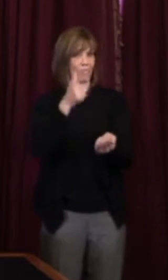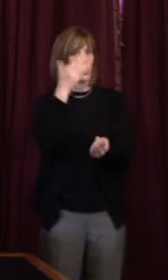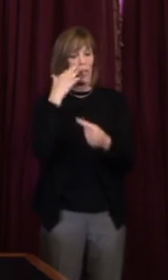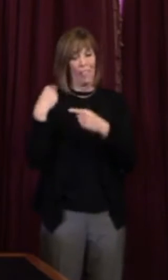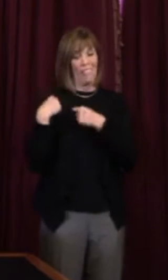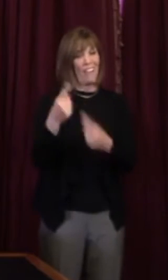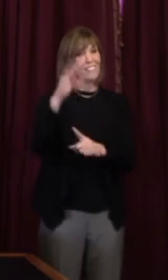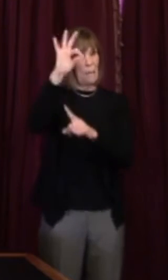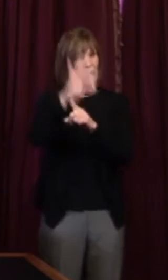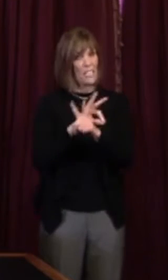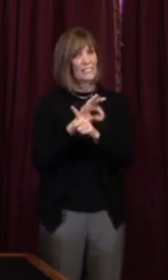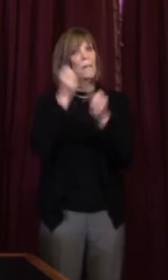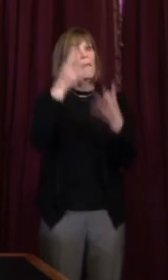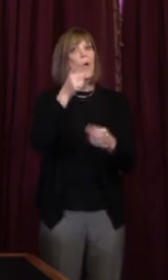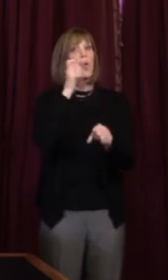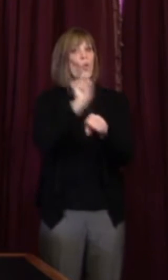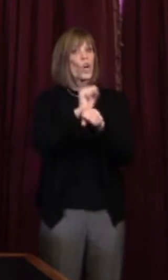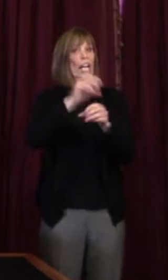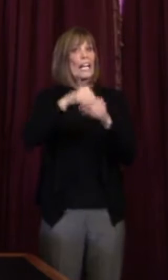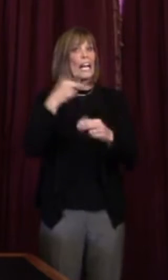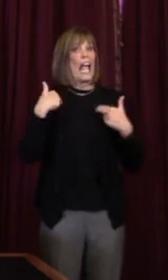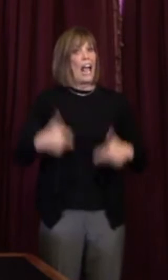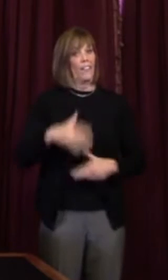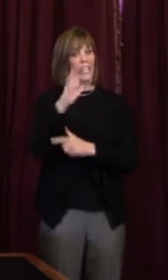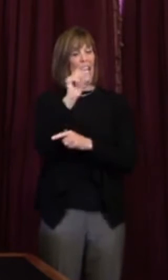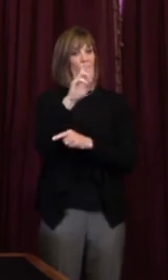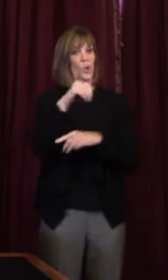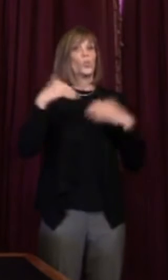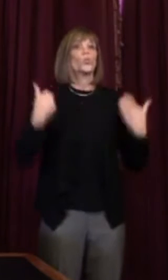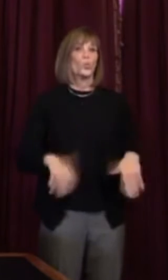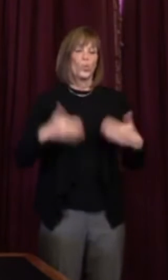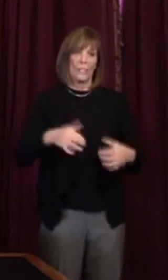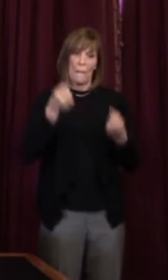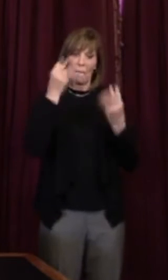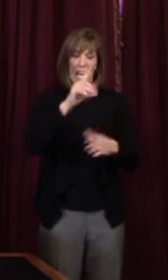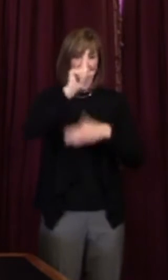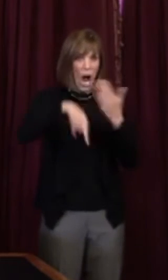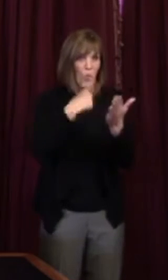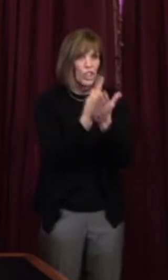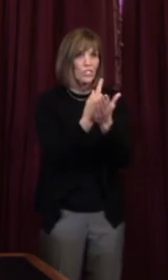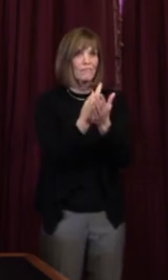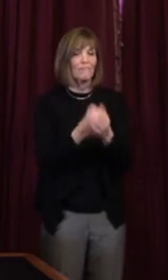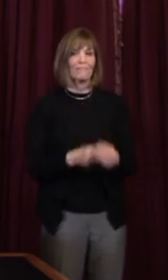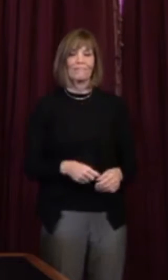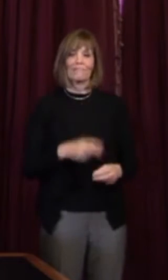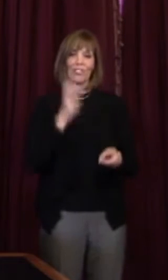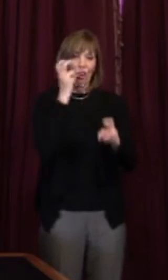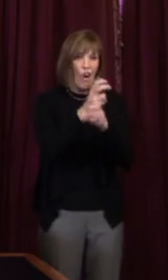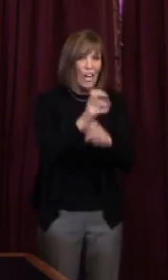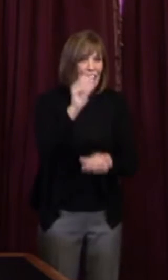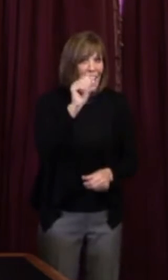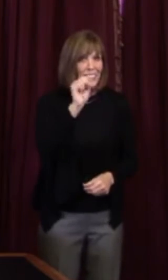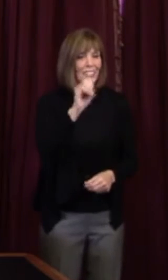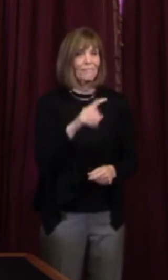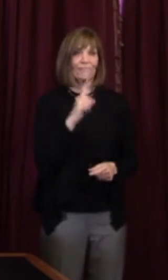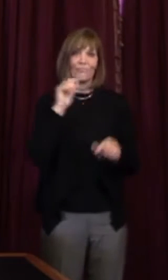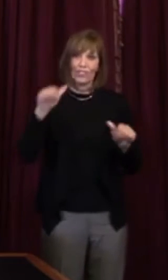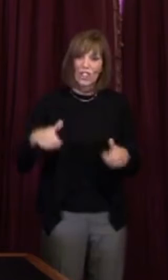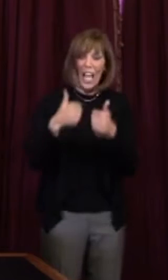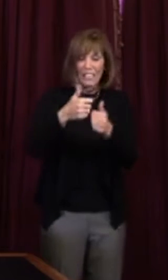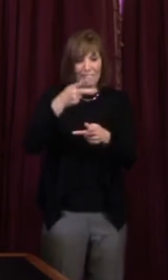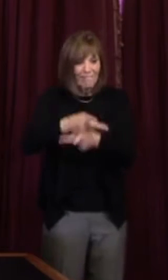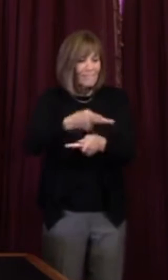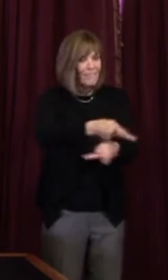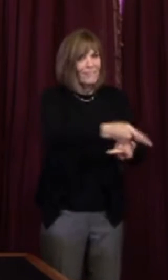have taken a toll on all of our healthcare workers. Long hours, difficult cases and illnesses among coworkers is a